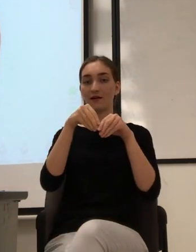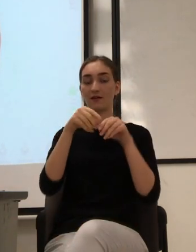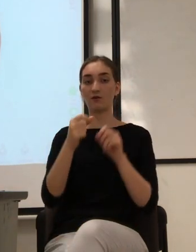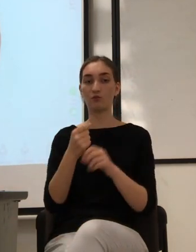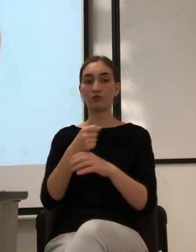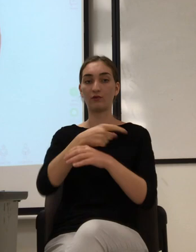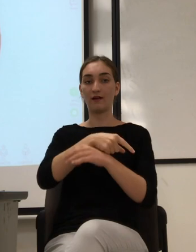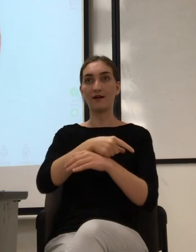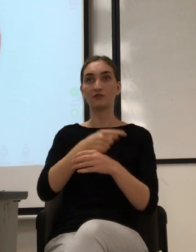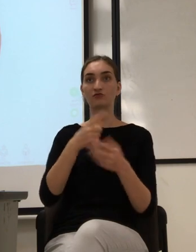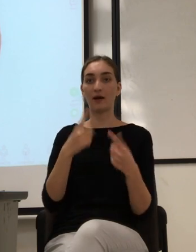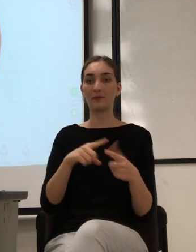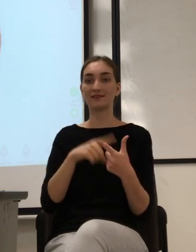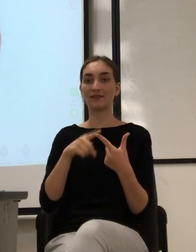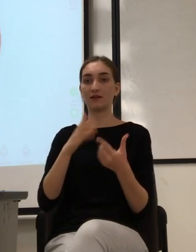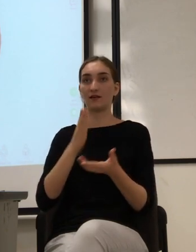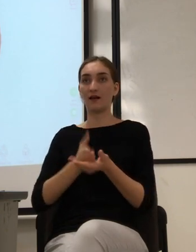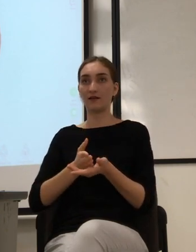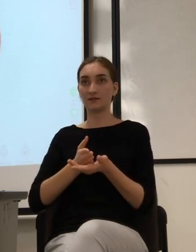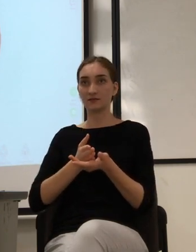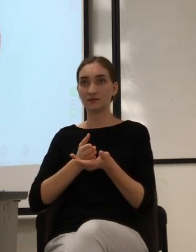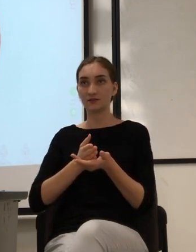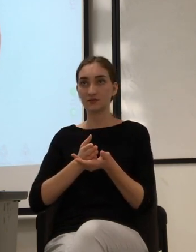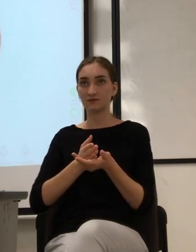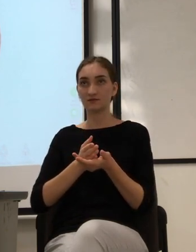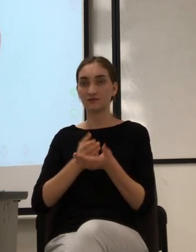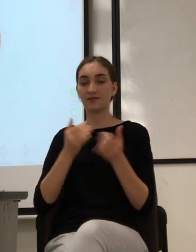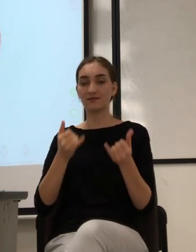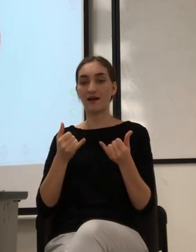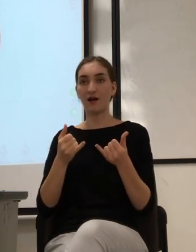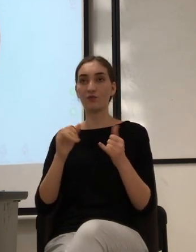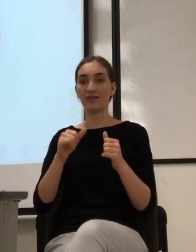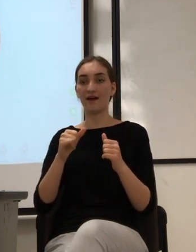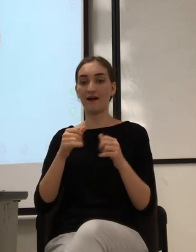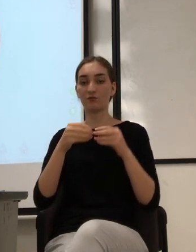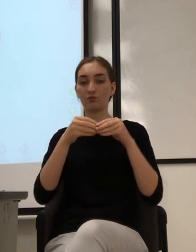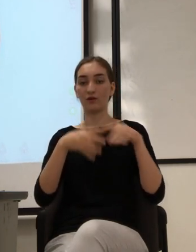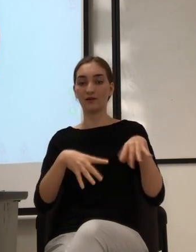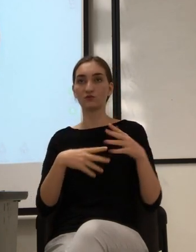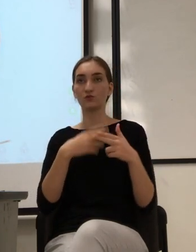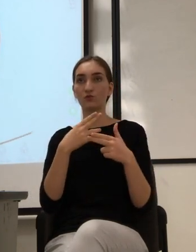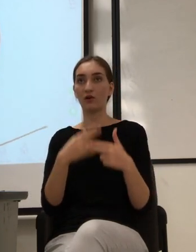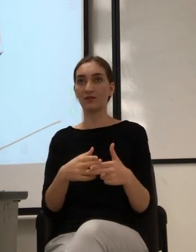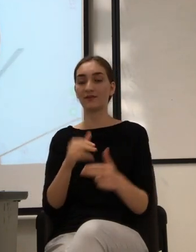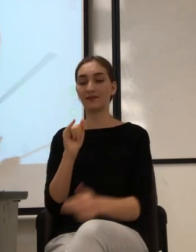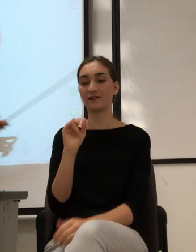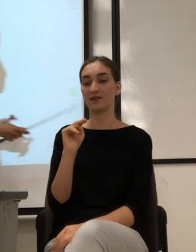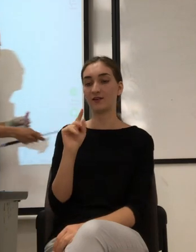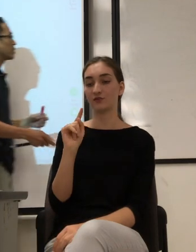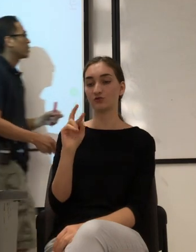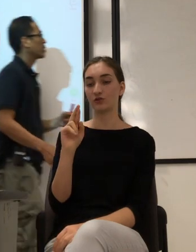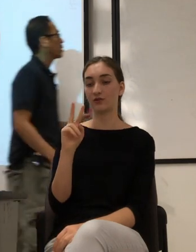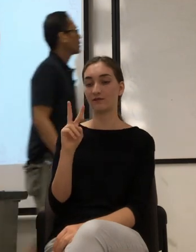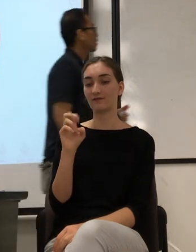you call this branch left anterior descending, or anterior interventricular artery.